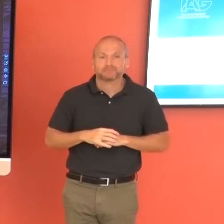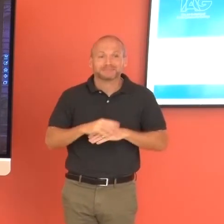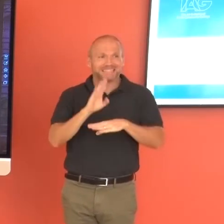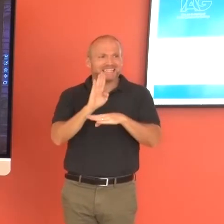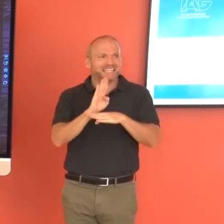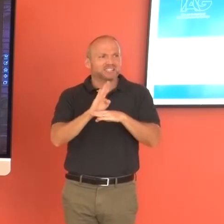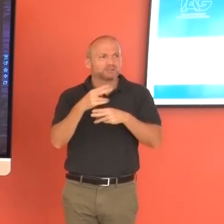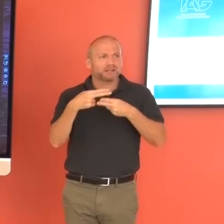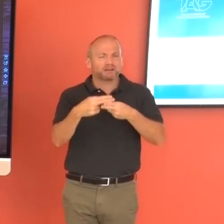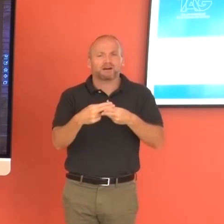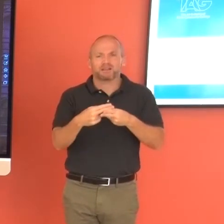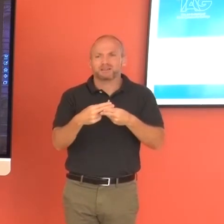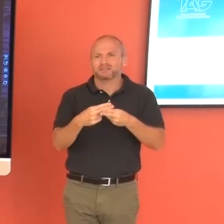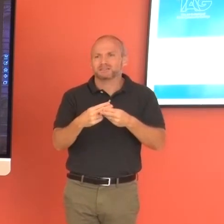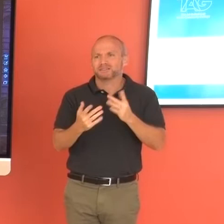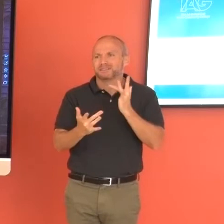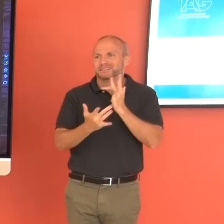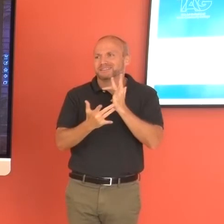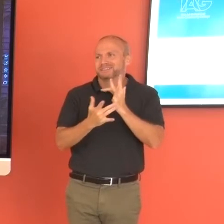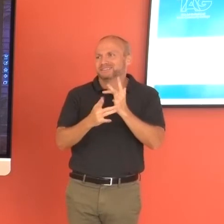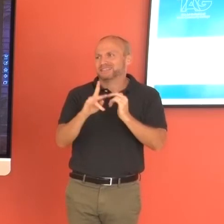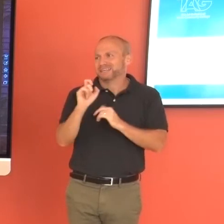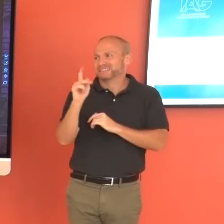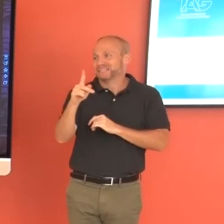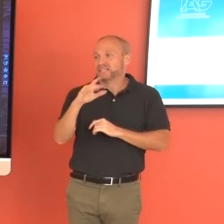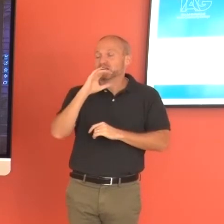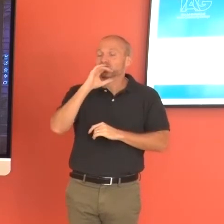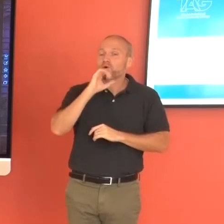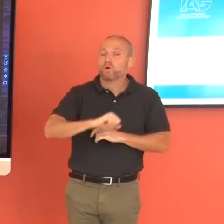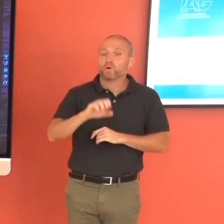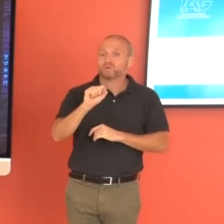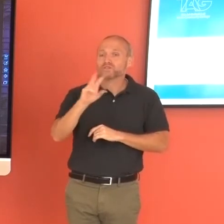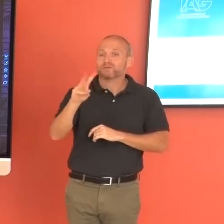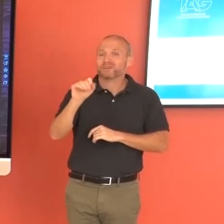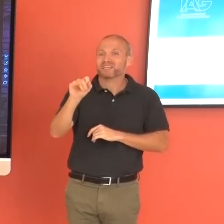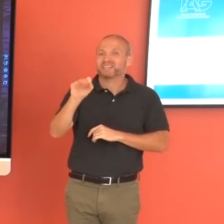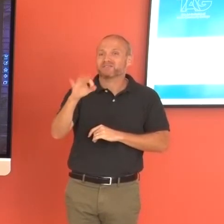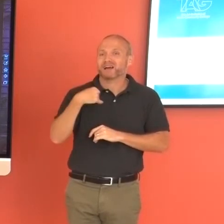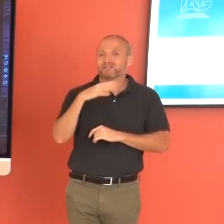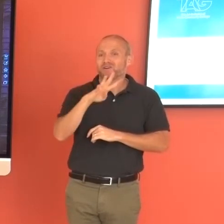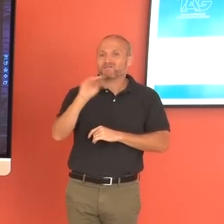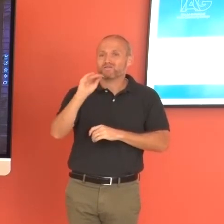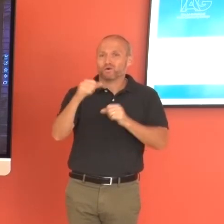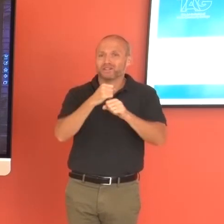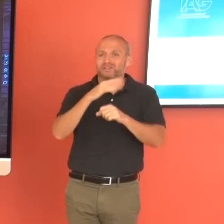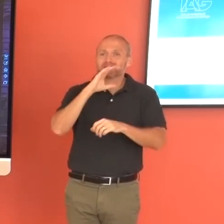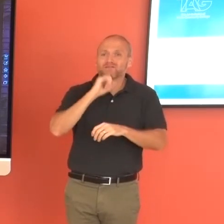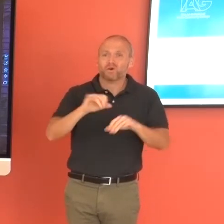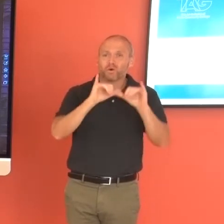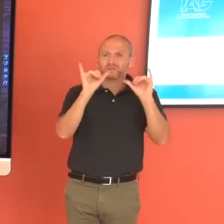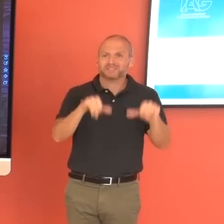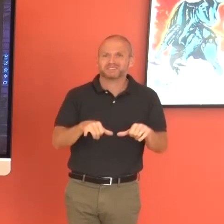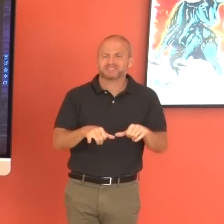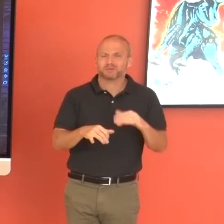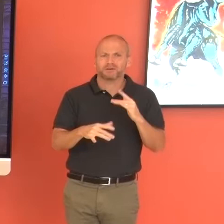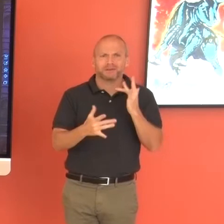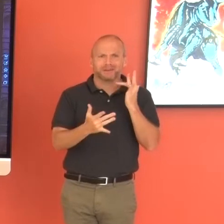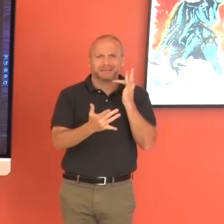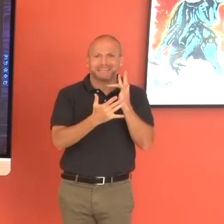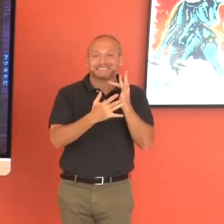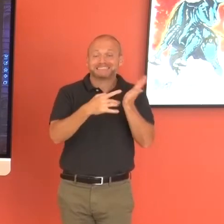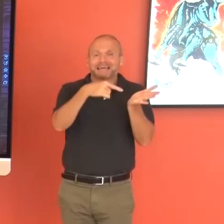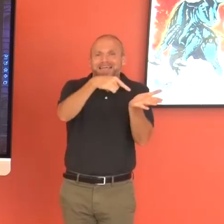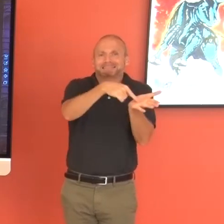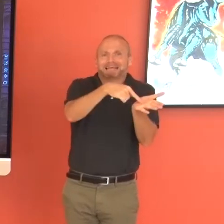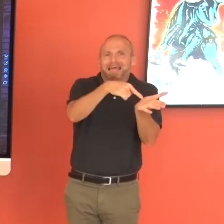they call it tech debt, your old software solutions. If you've had 40 years of old systems, at a certain point it's tech debt because you have to keep